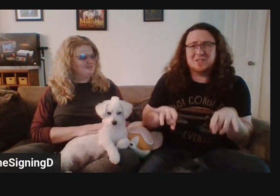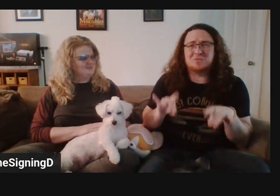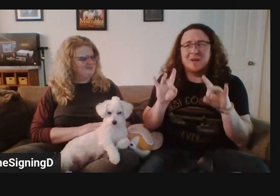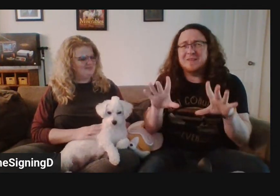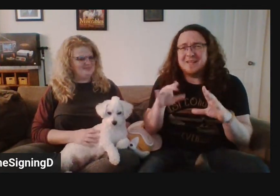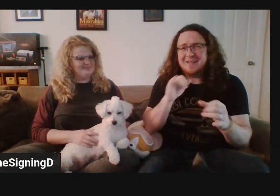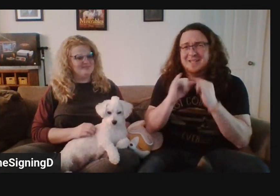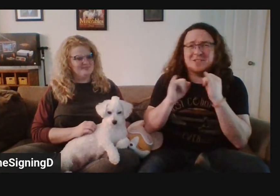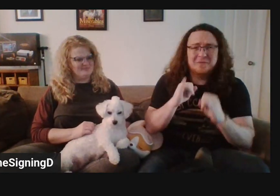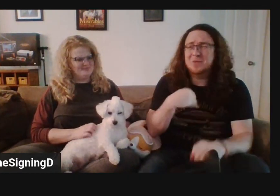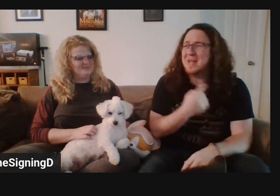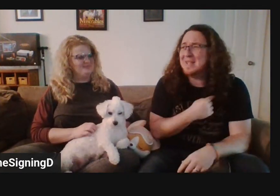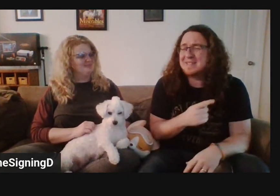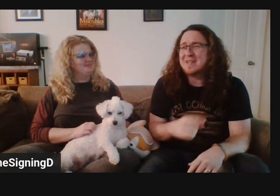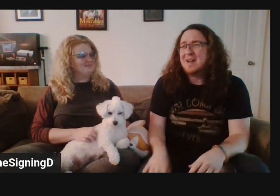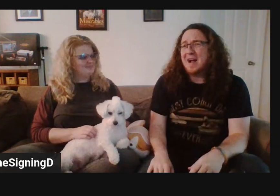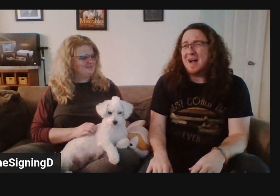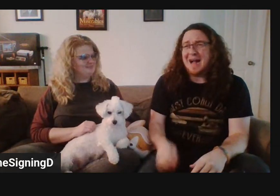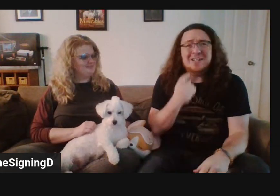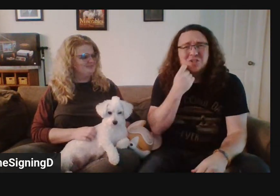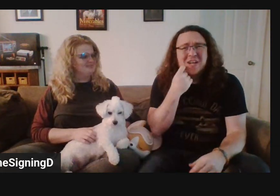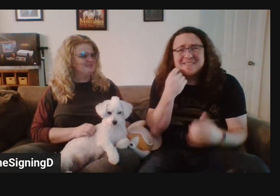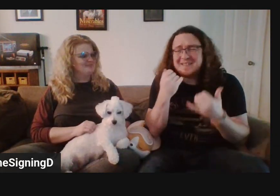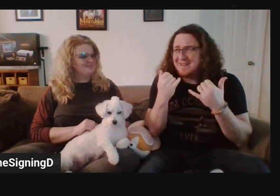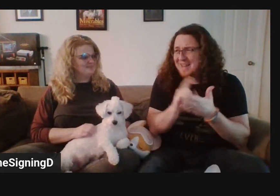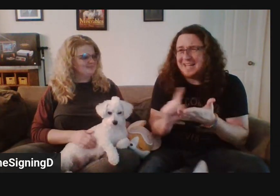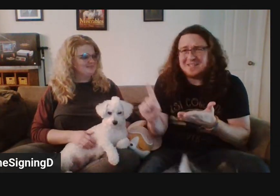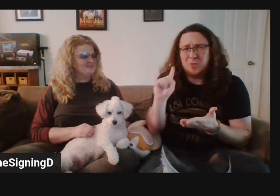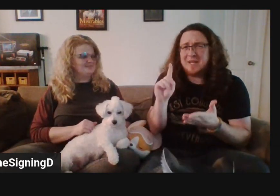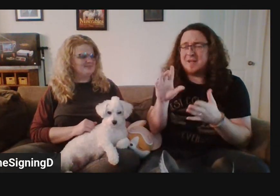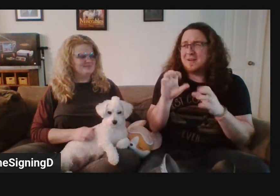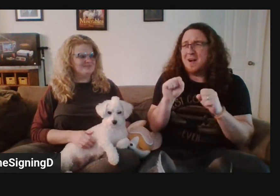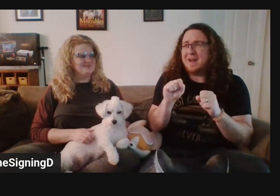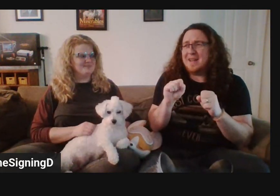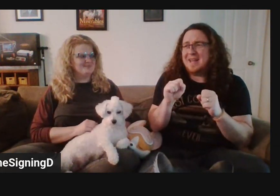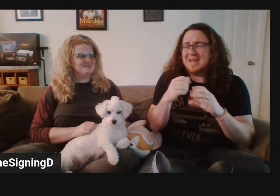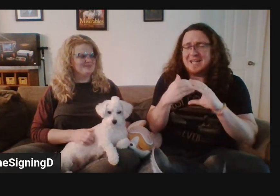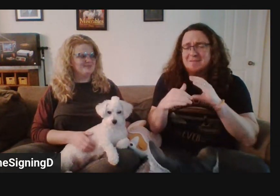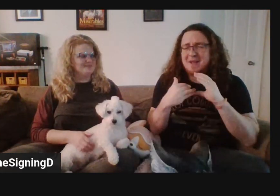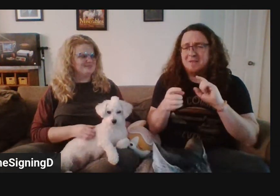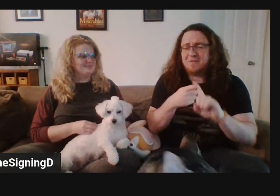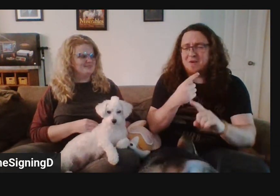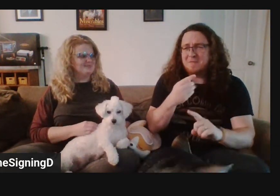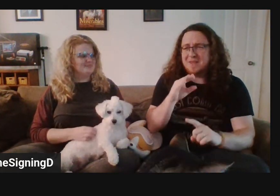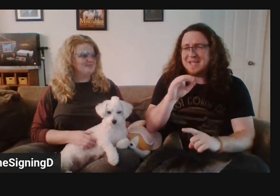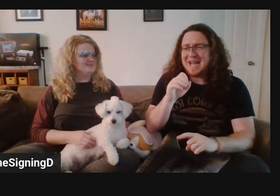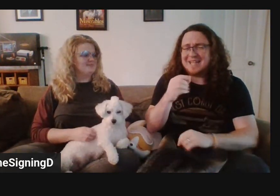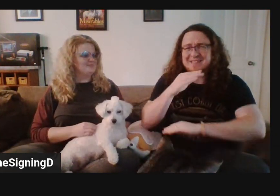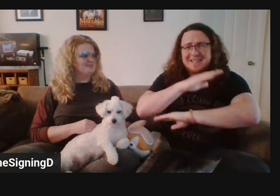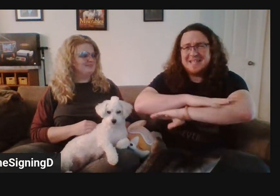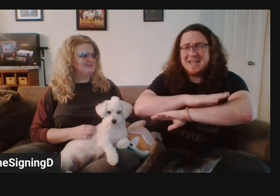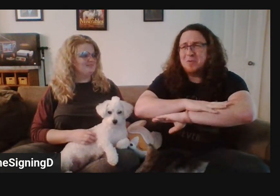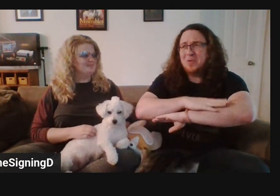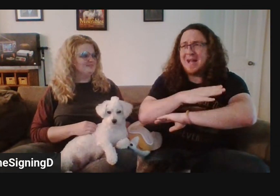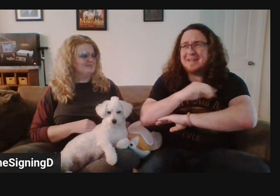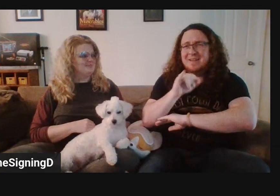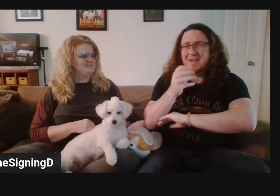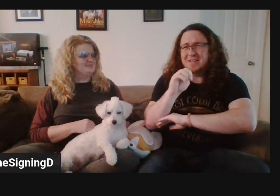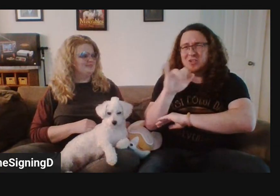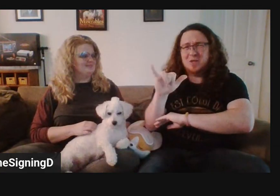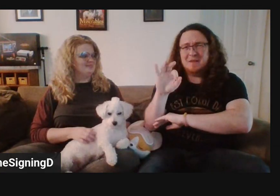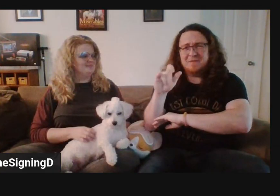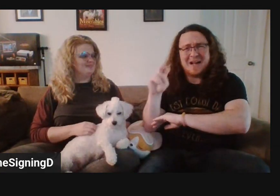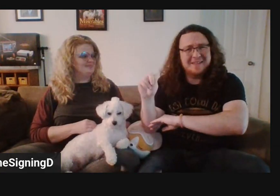Show Australia interviewed us. I just last week got an email from the casting table